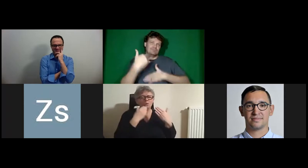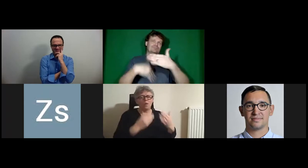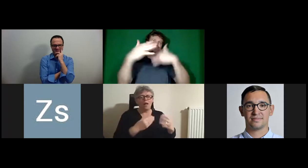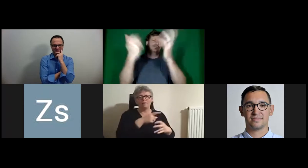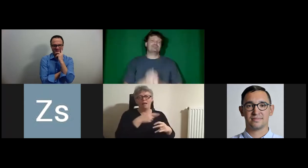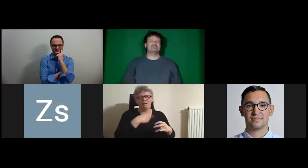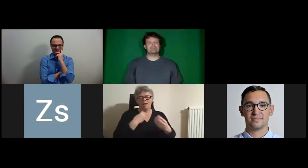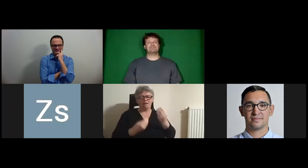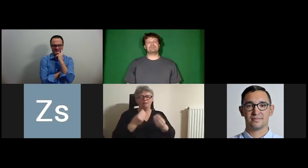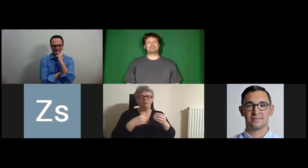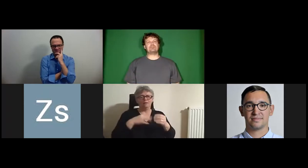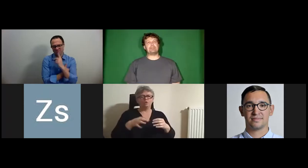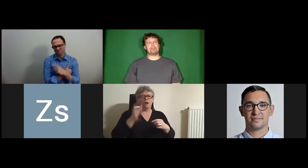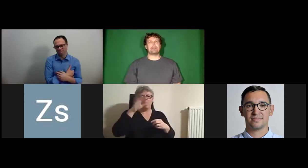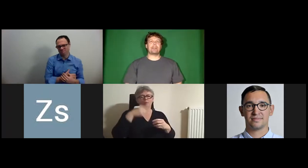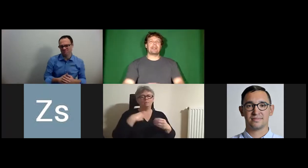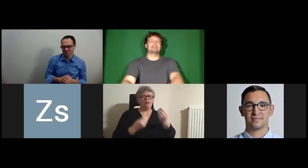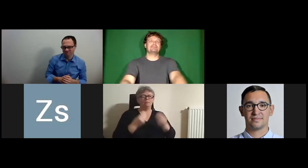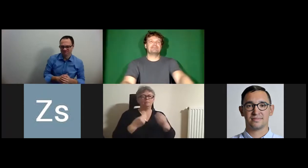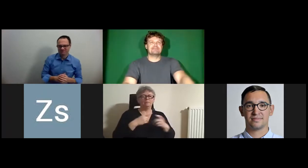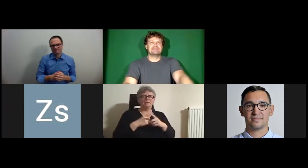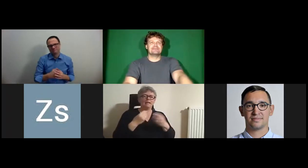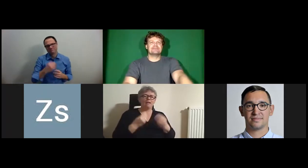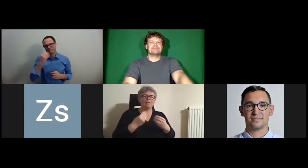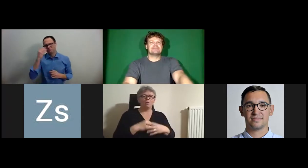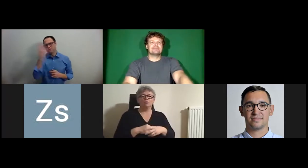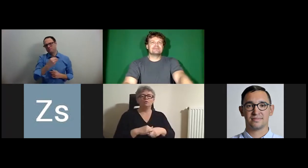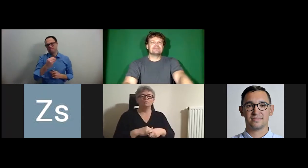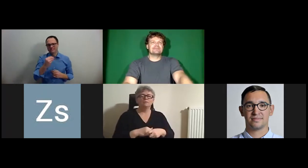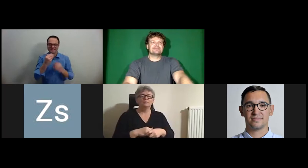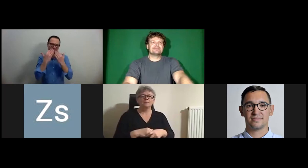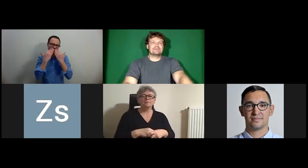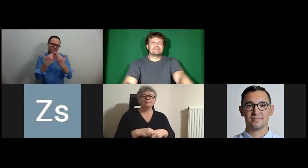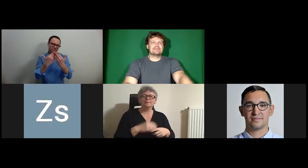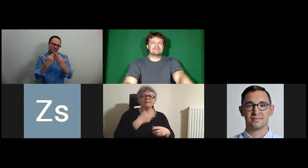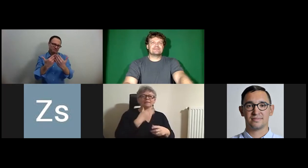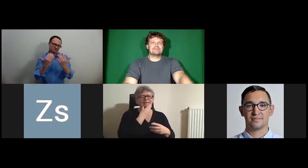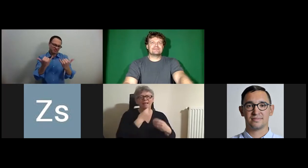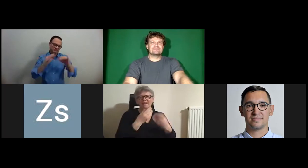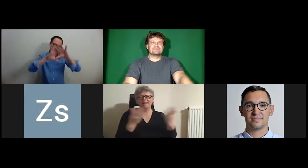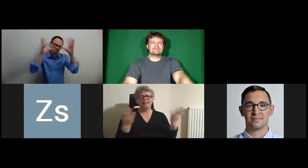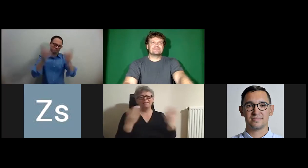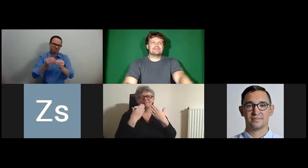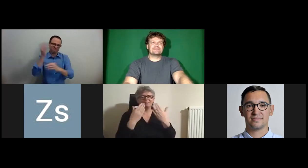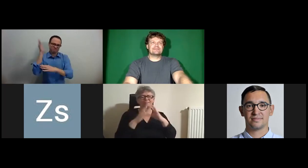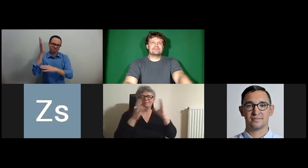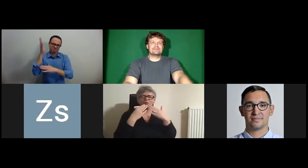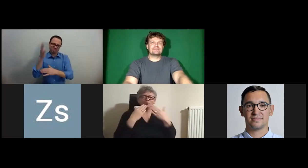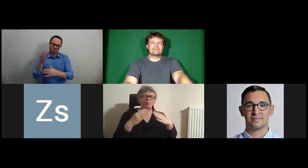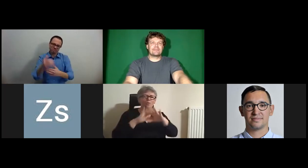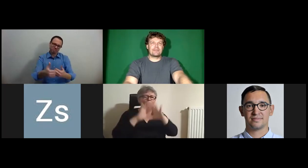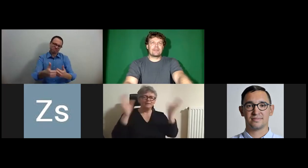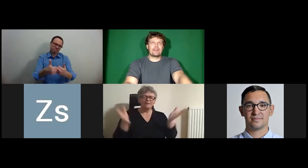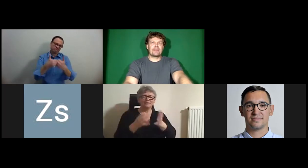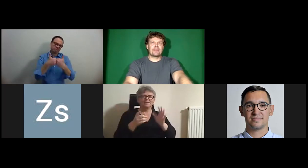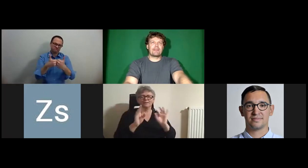surprises that I got. And I really owe my basketball career to that coach. So it was an amazing. What amazing. A beautiful